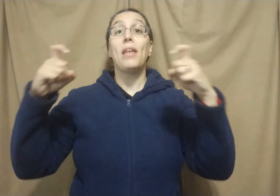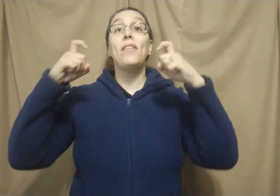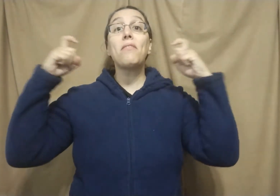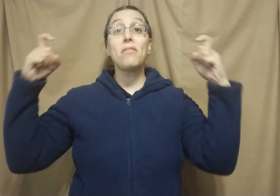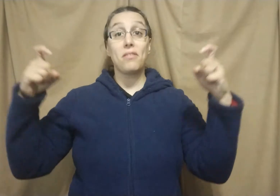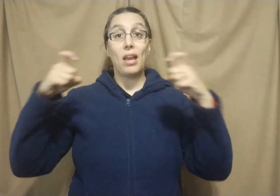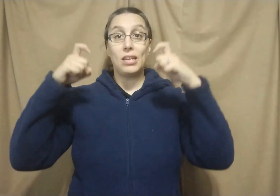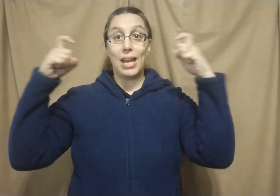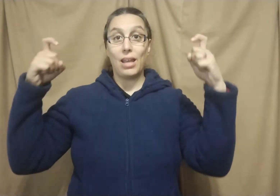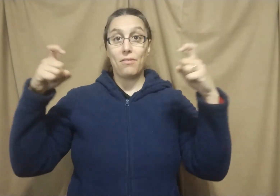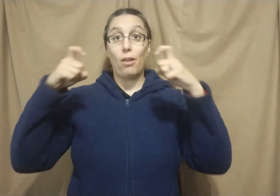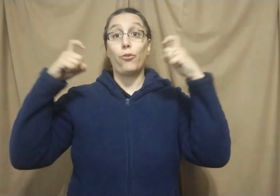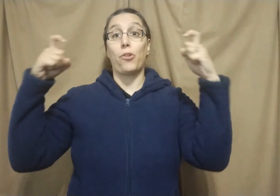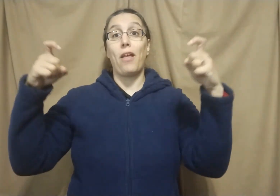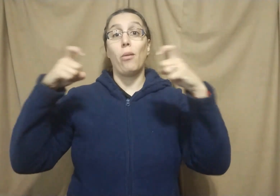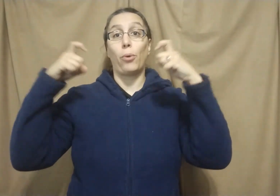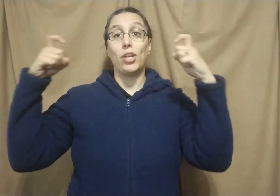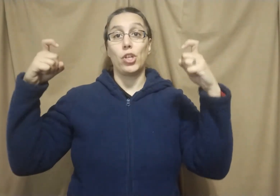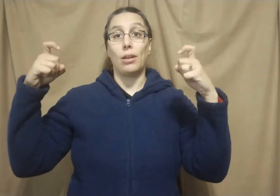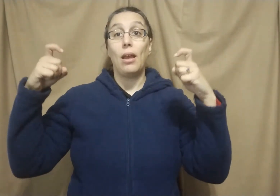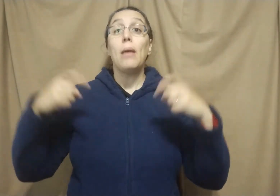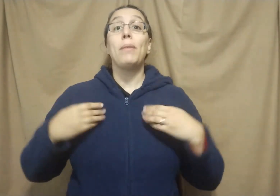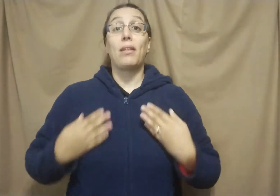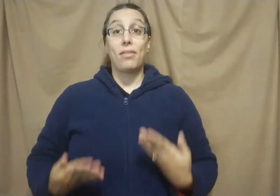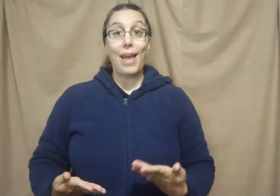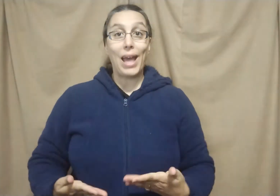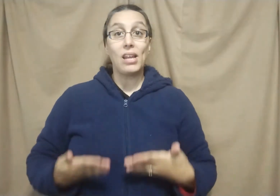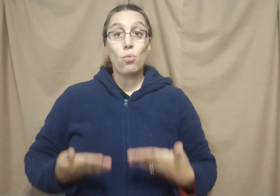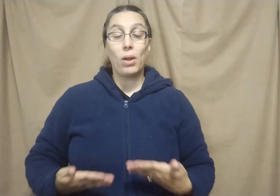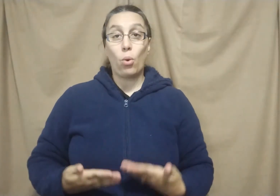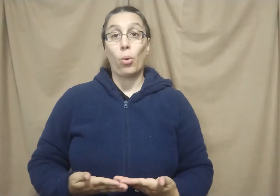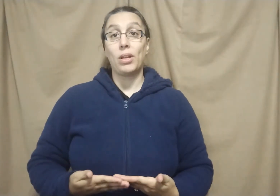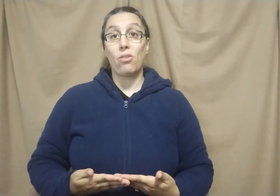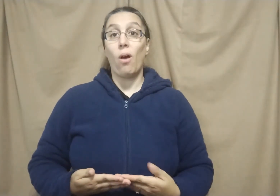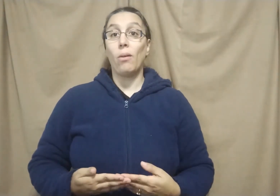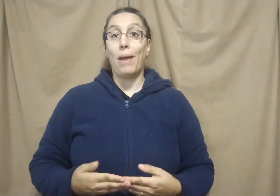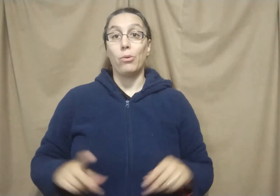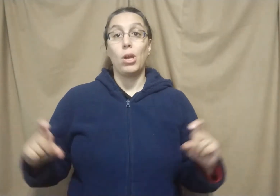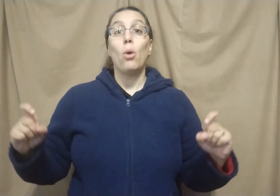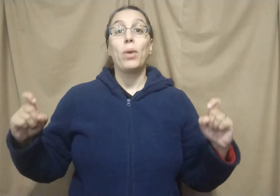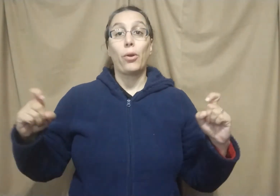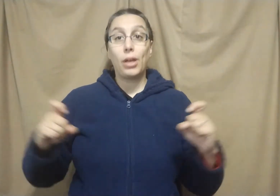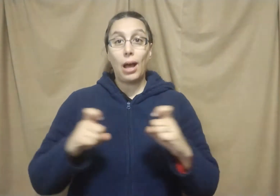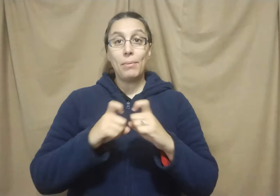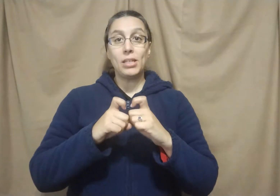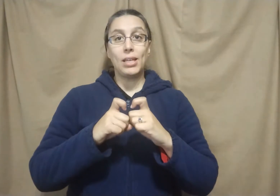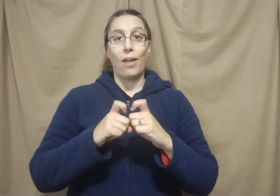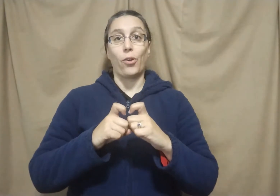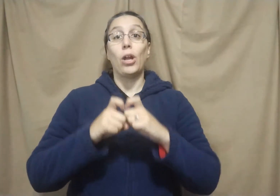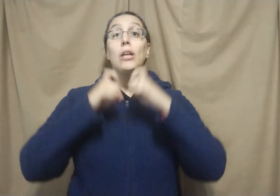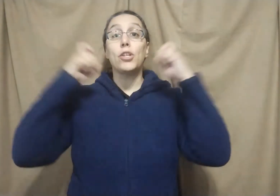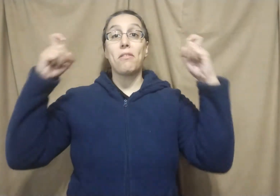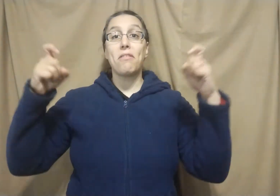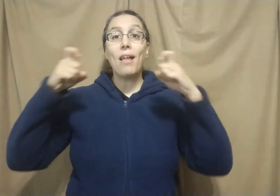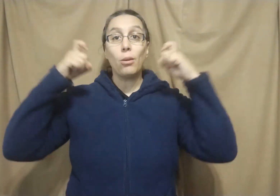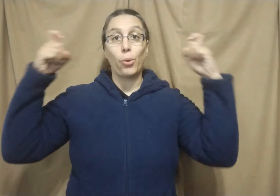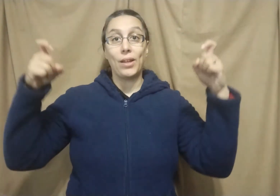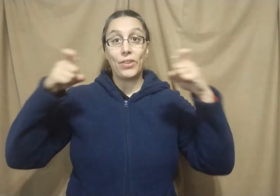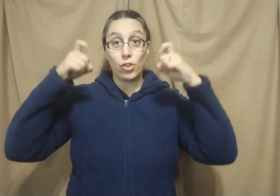This is the sign in ASL for celebration, because that is what court is all about. We are coming together to celebrate the